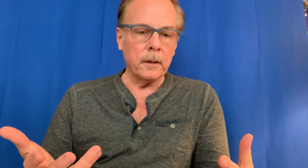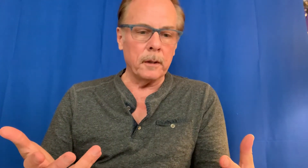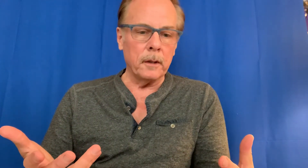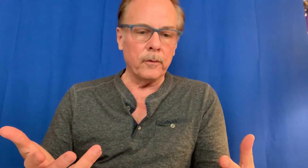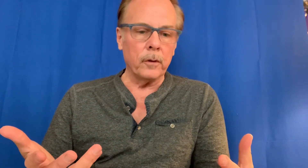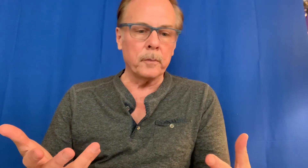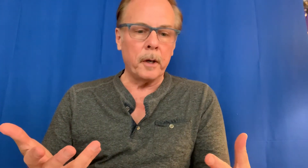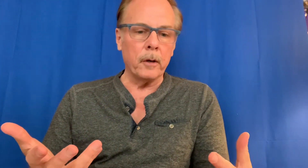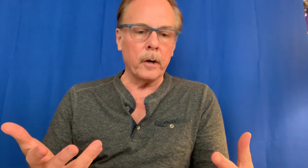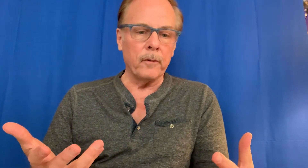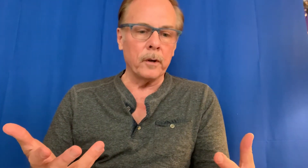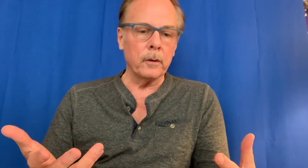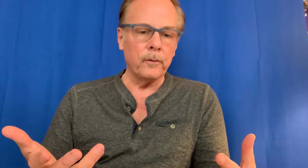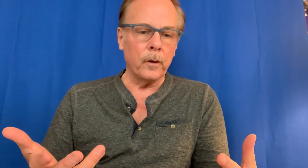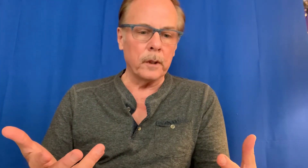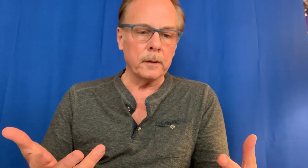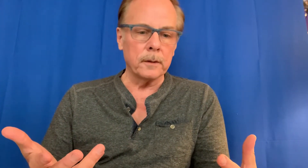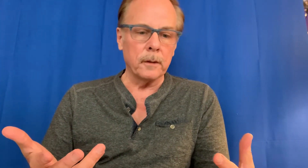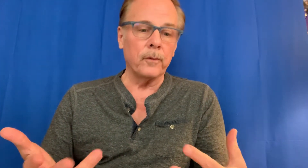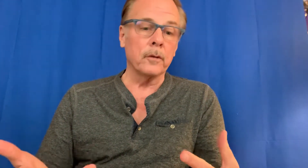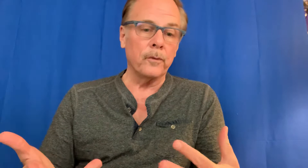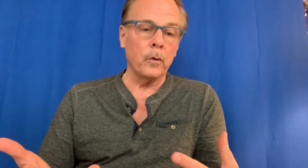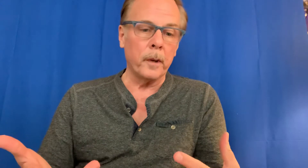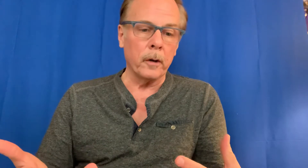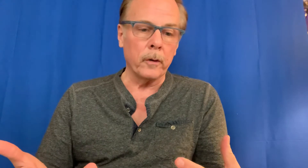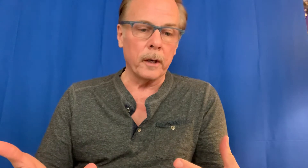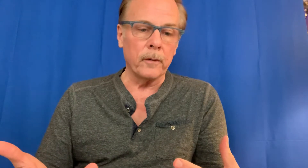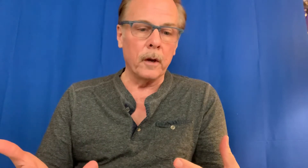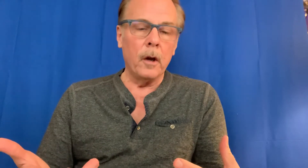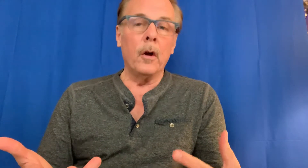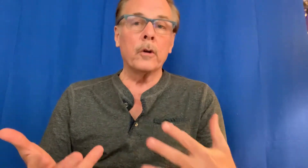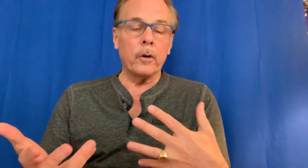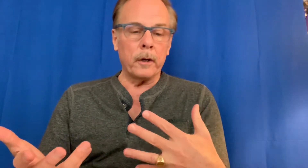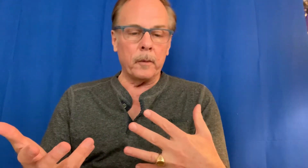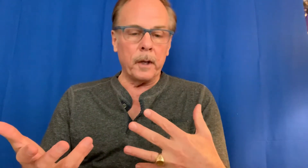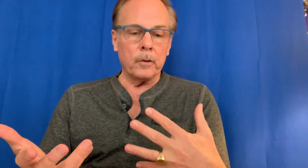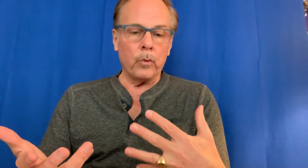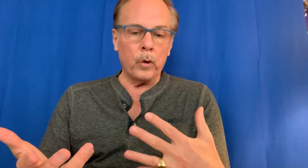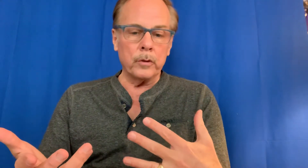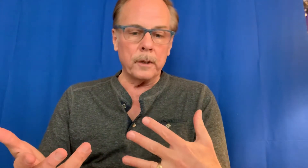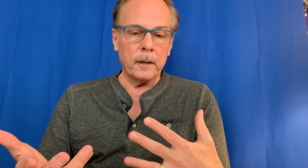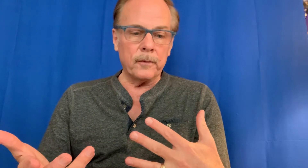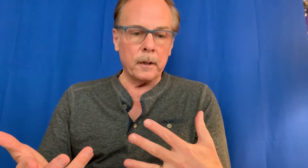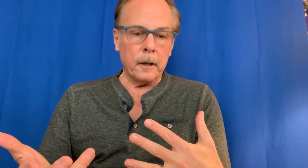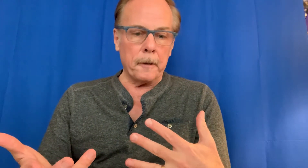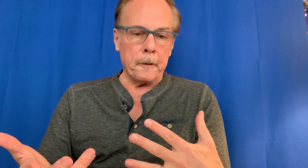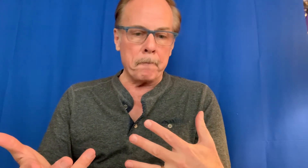the first paragraph under focus, the first full paragraph, talking about the role shift.